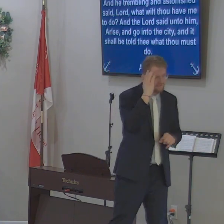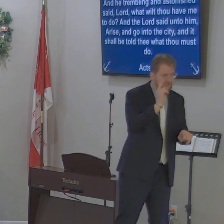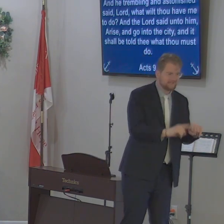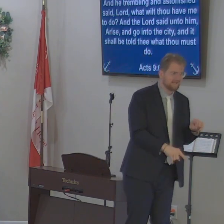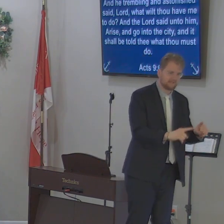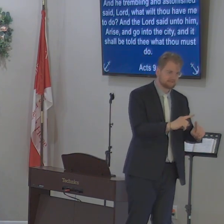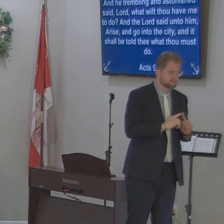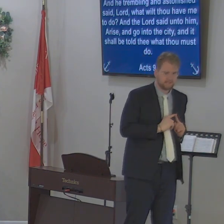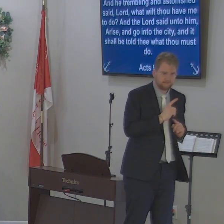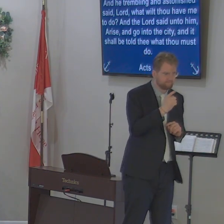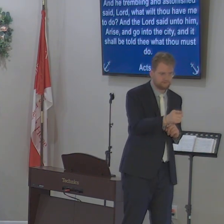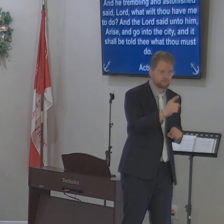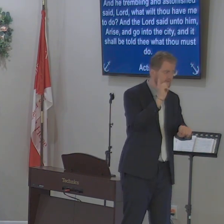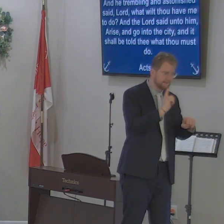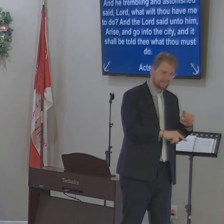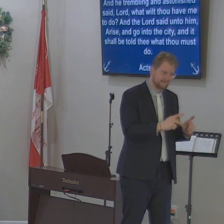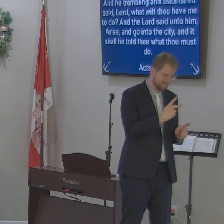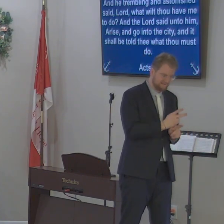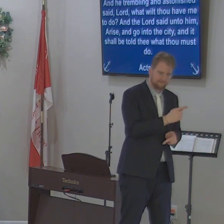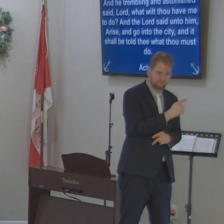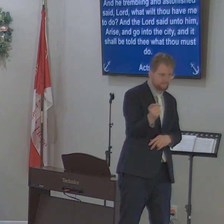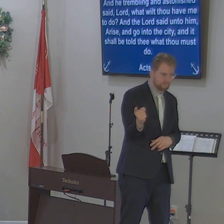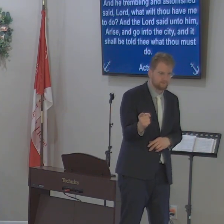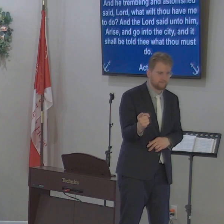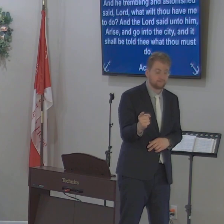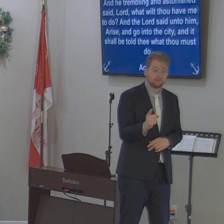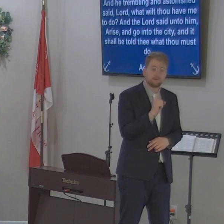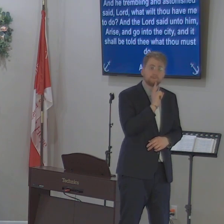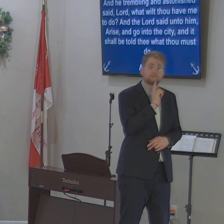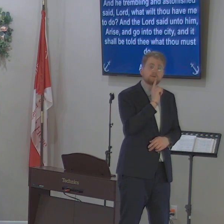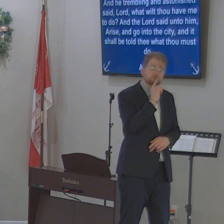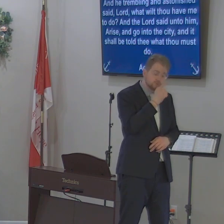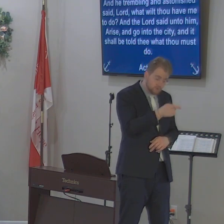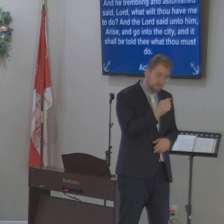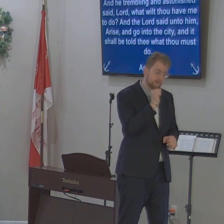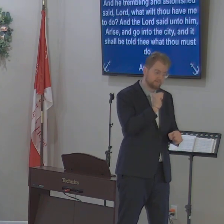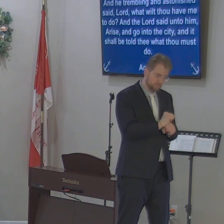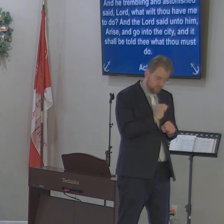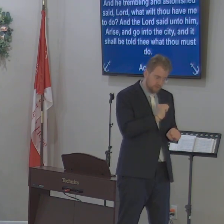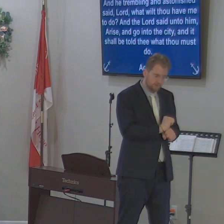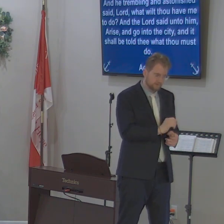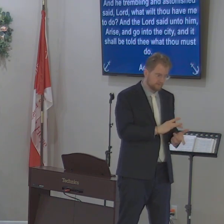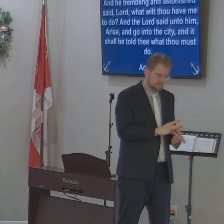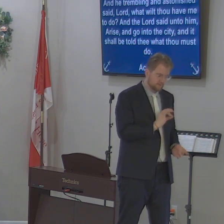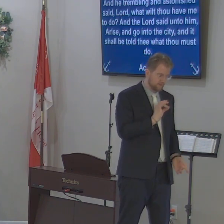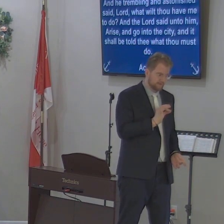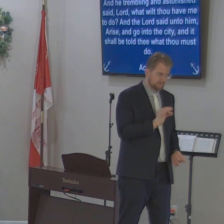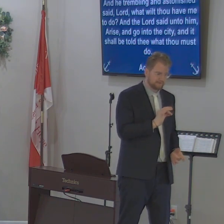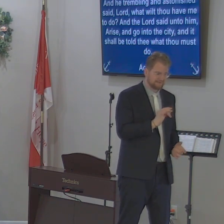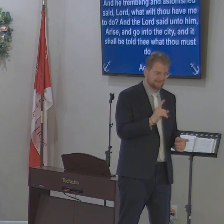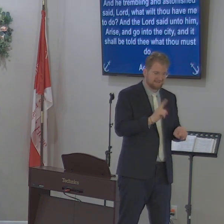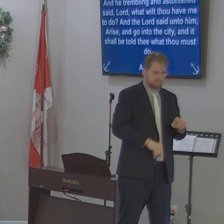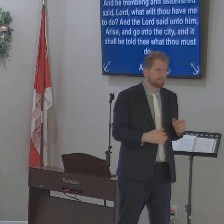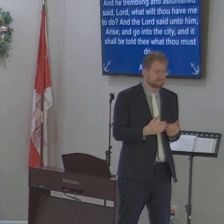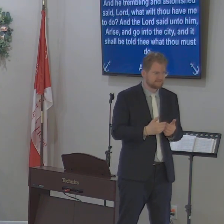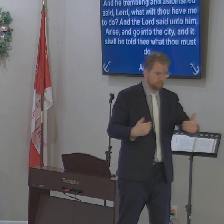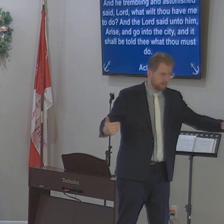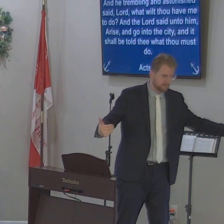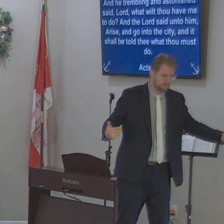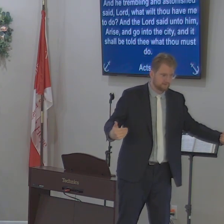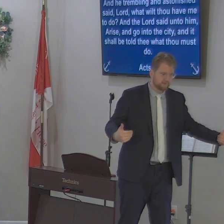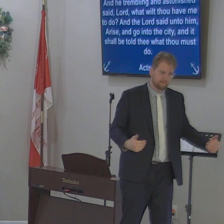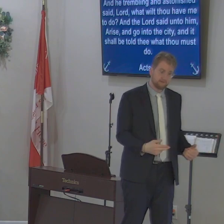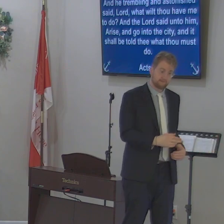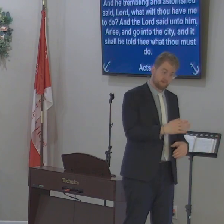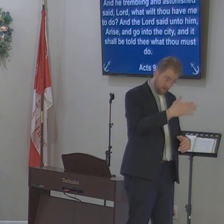itself will not keep us. Listen, the truth and the work of the Spirit with the truth cannot be divorced. They cannot be separated. John 16,